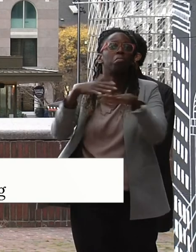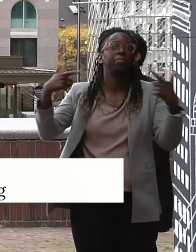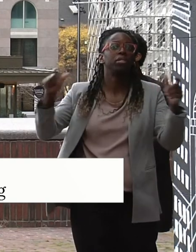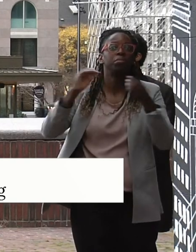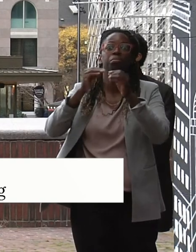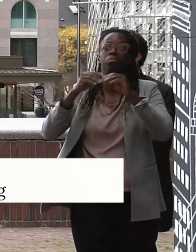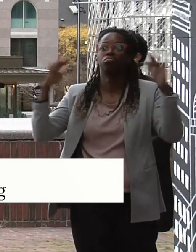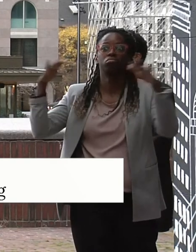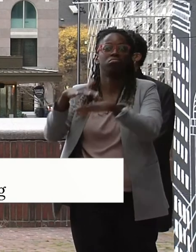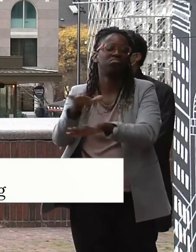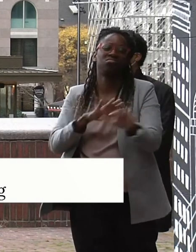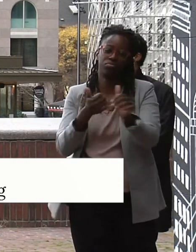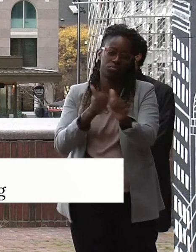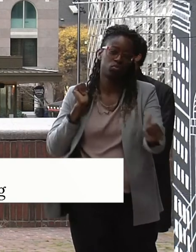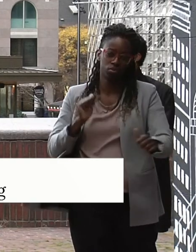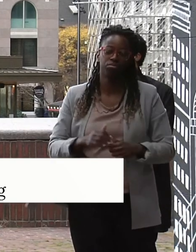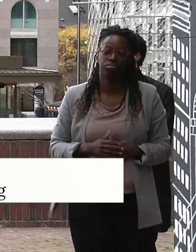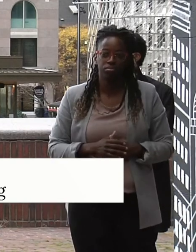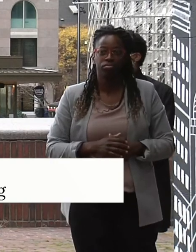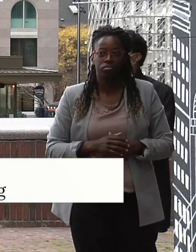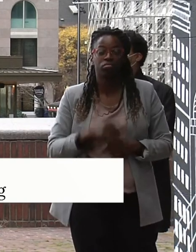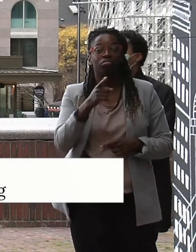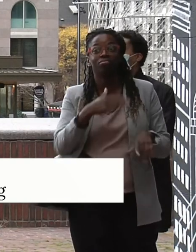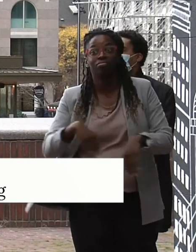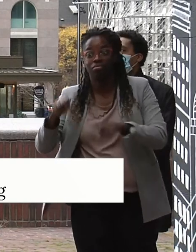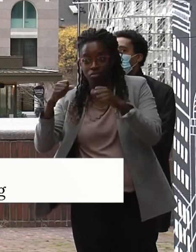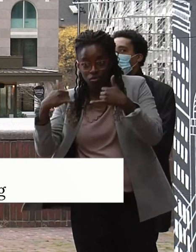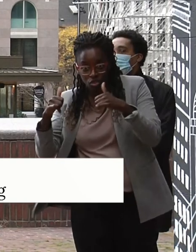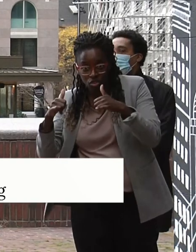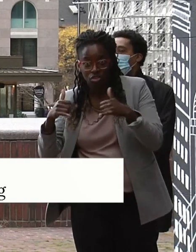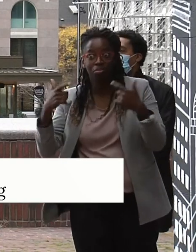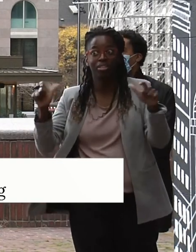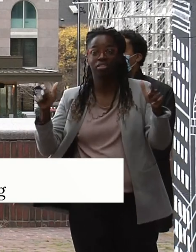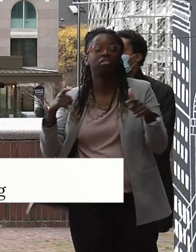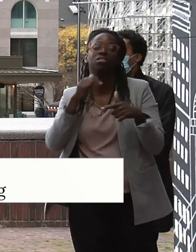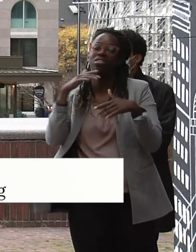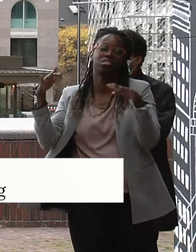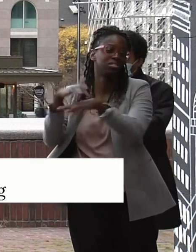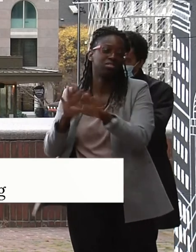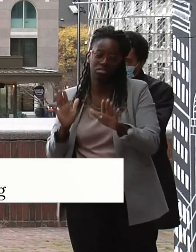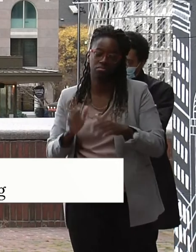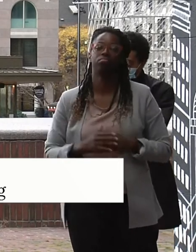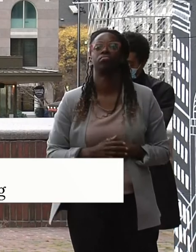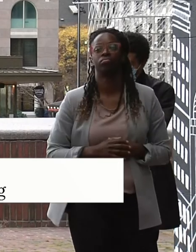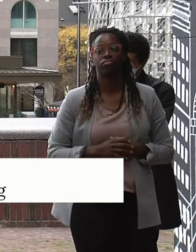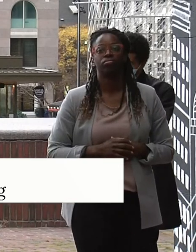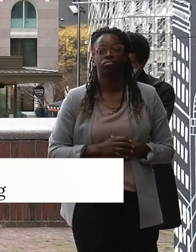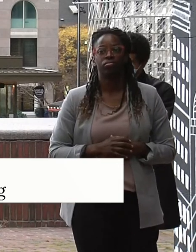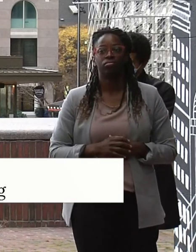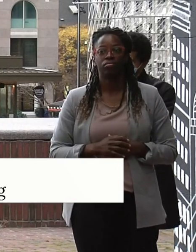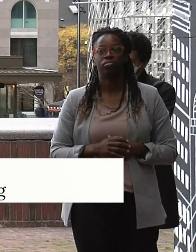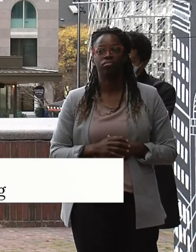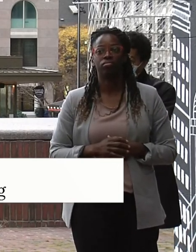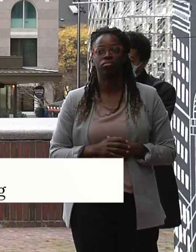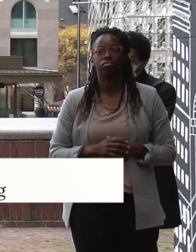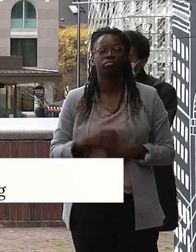something that we're seeing. I was talking to a buddy of mine today, and he was telling me that there was a gathering somewhere, a bunch of people were there,